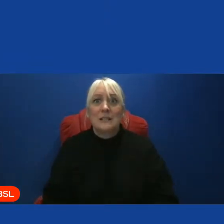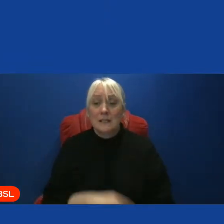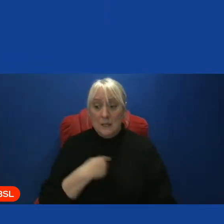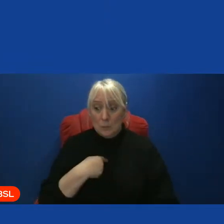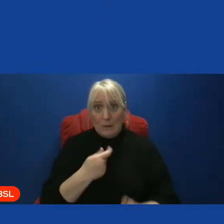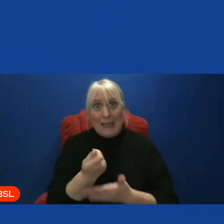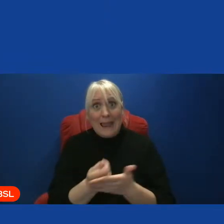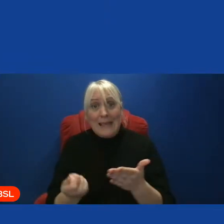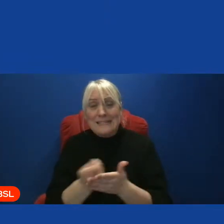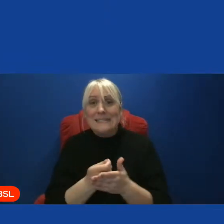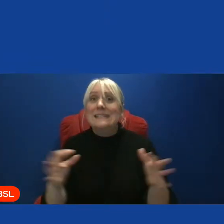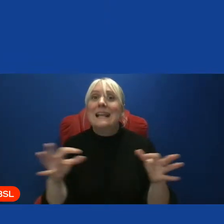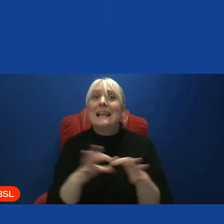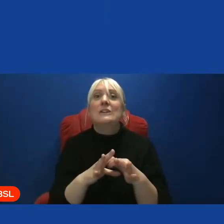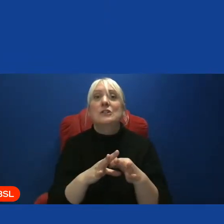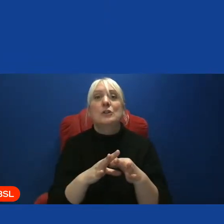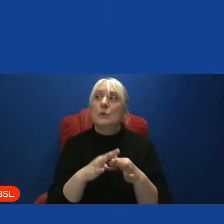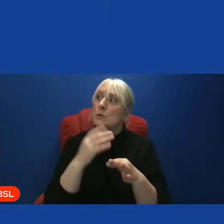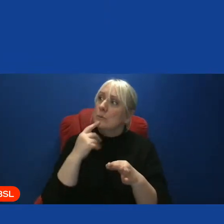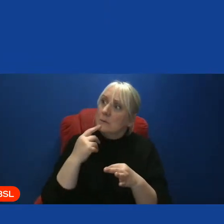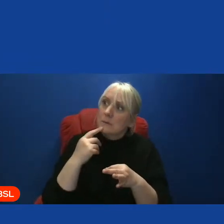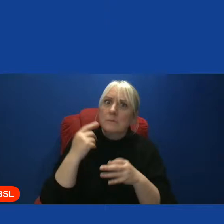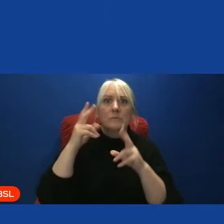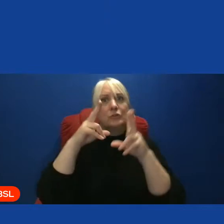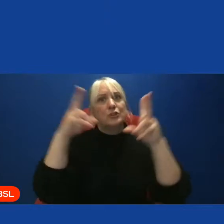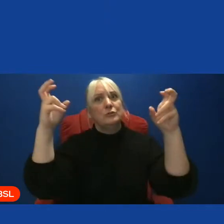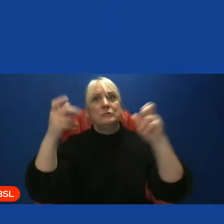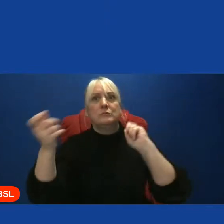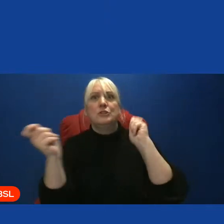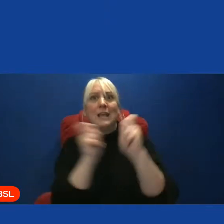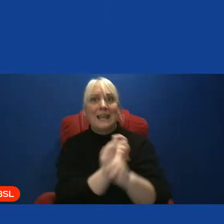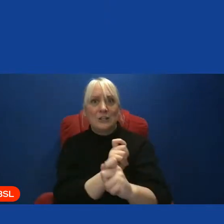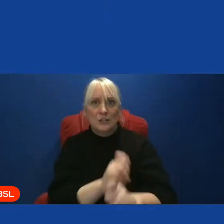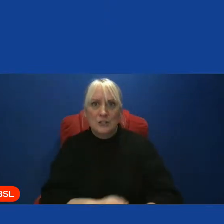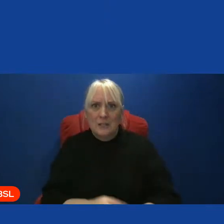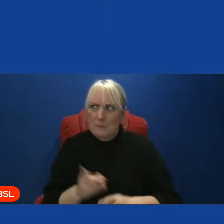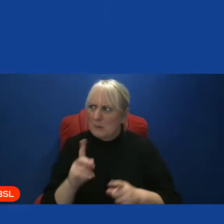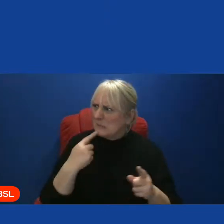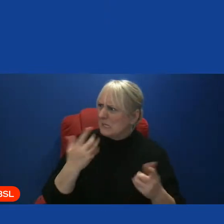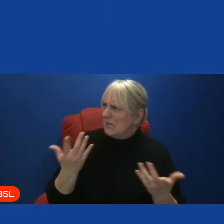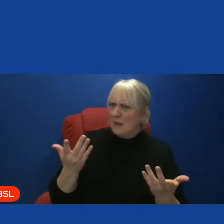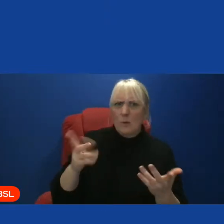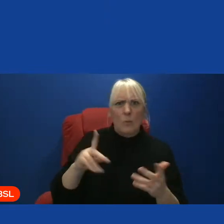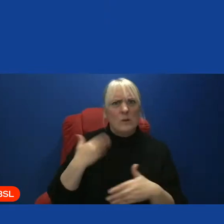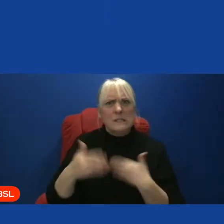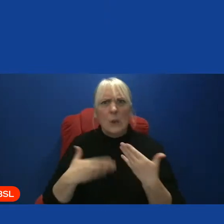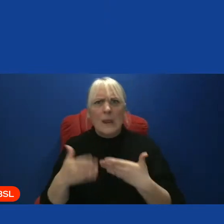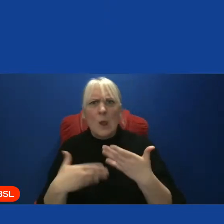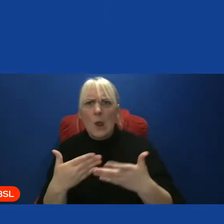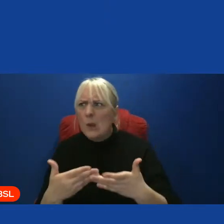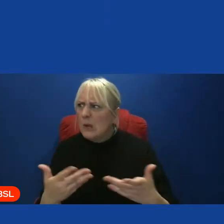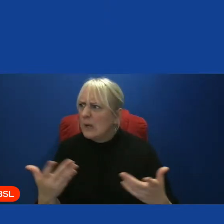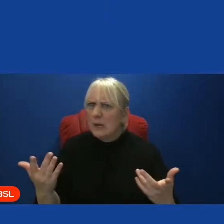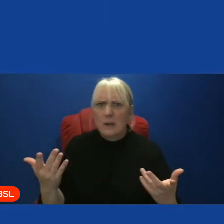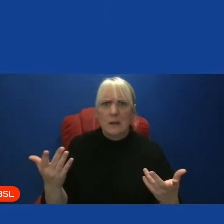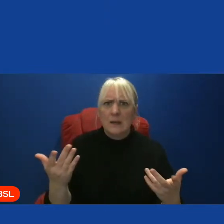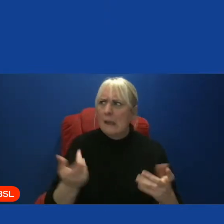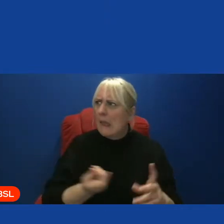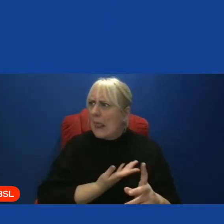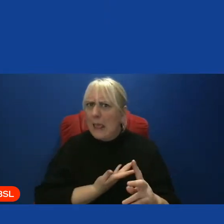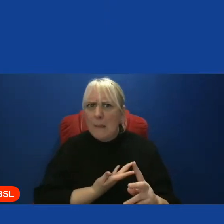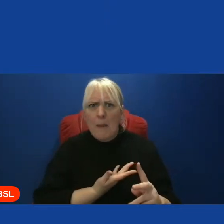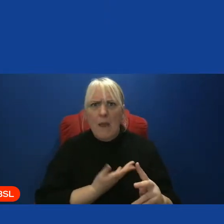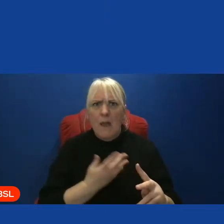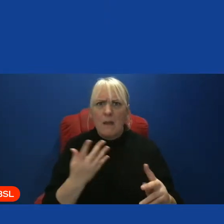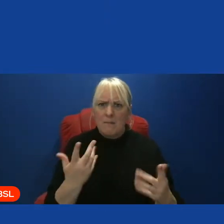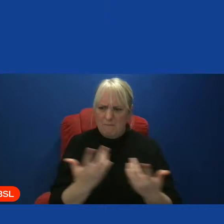banner of change and people had hope. But people are saying, what's going on? What's the difference between Labour